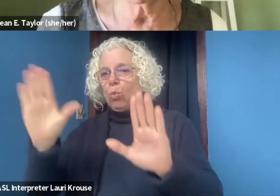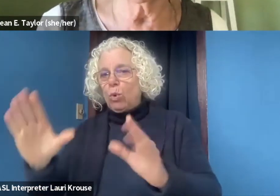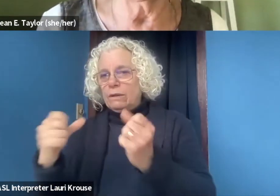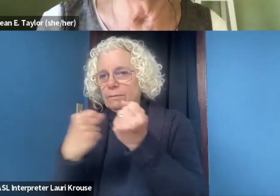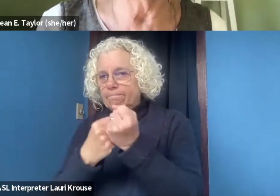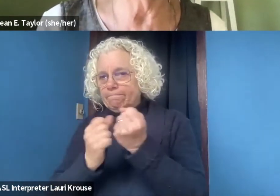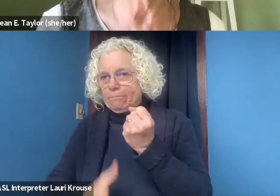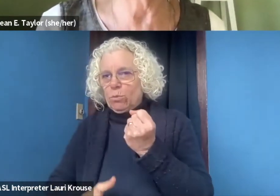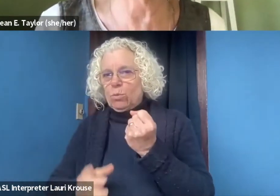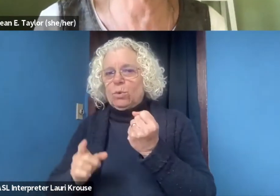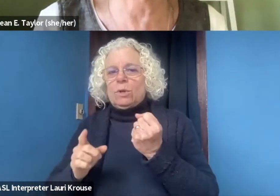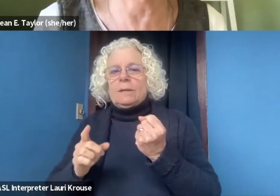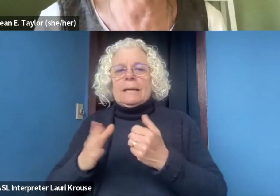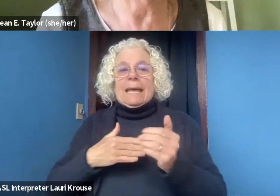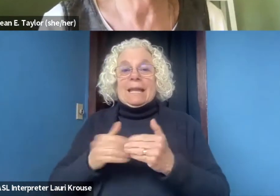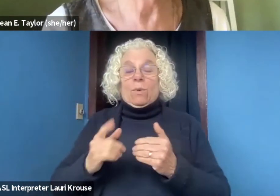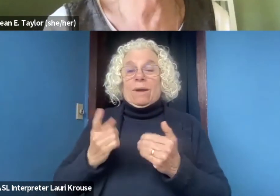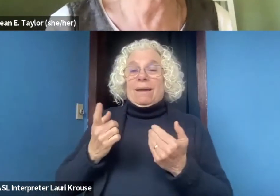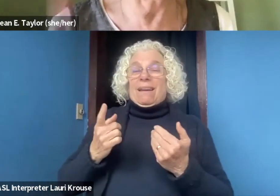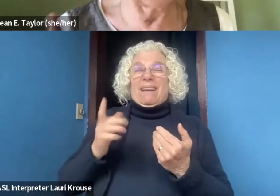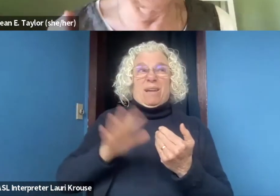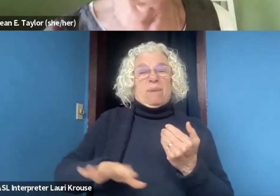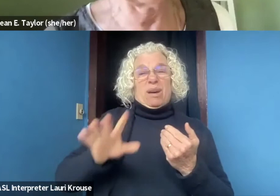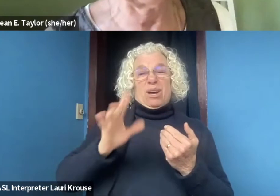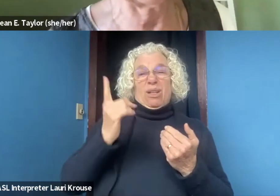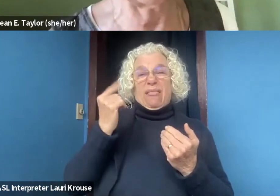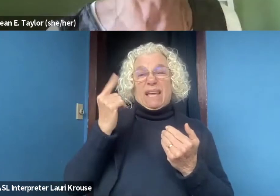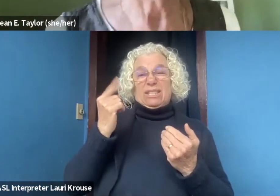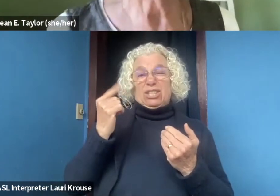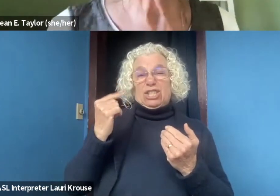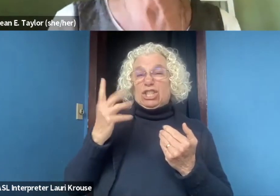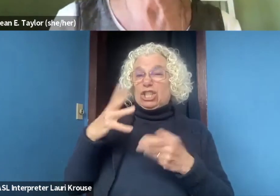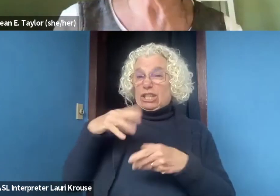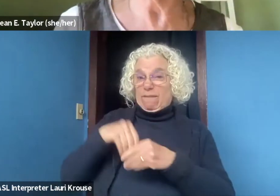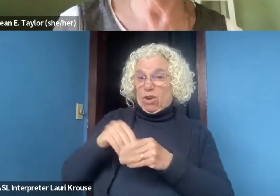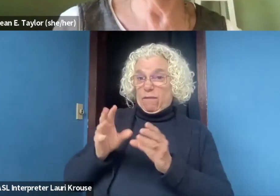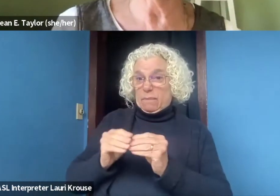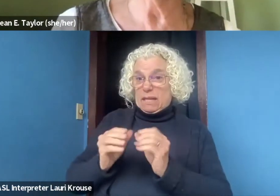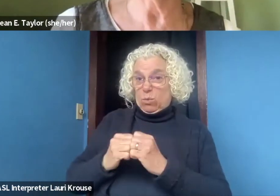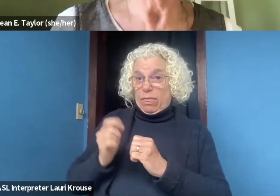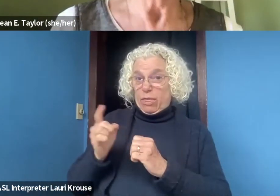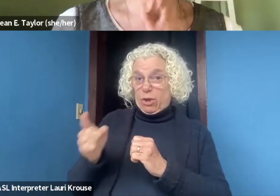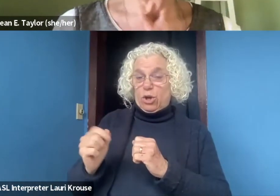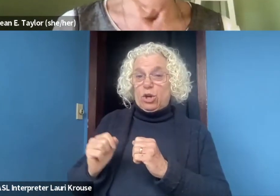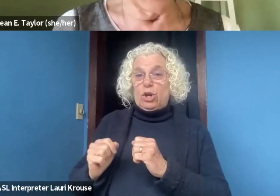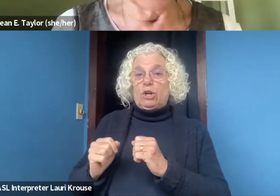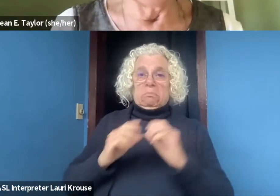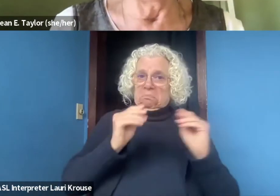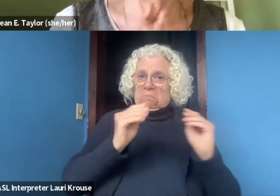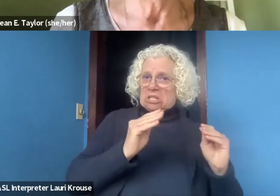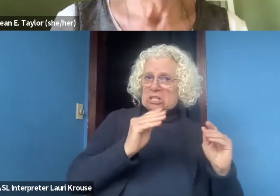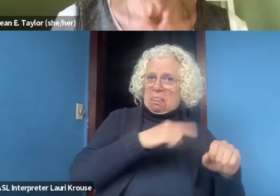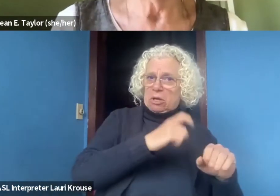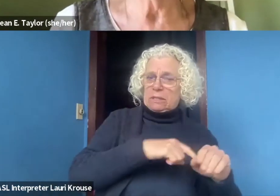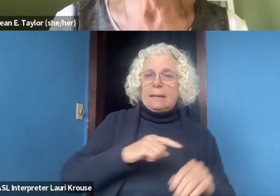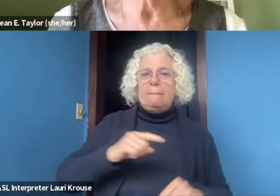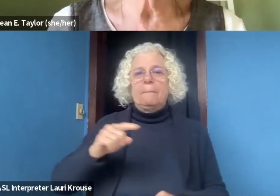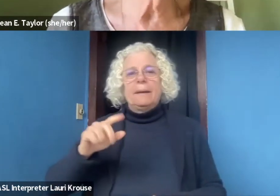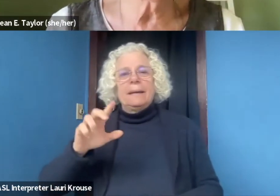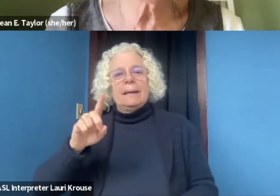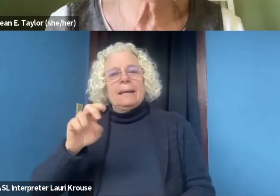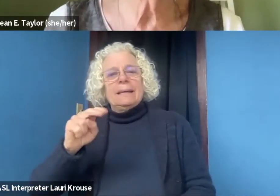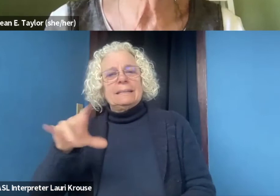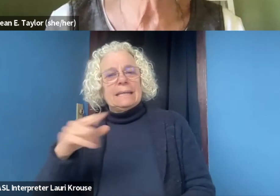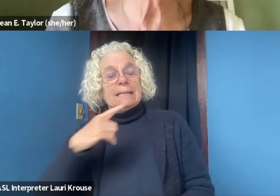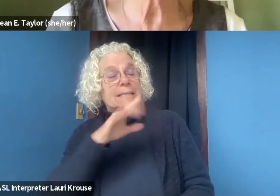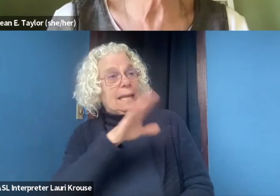in a meeting with her, and I've been a teaching artist a long time, but I never had anyone say, as Denny did, well, and isn't